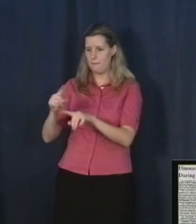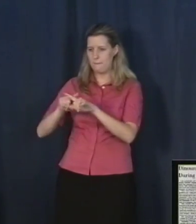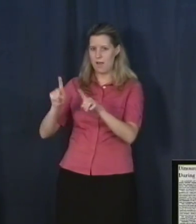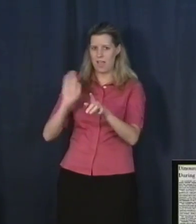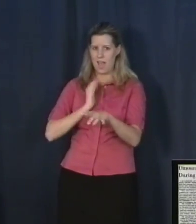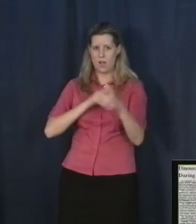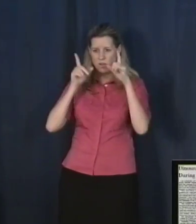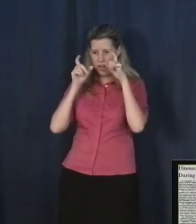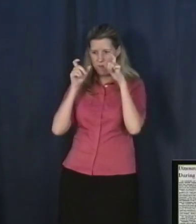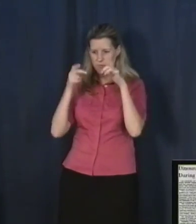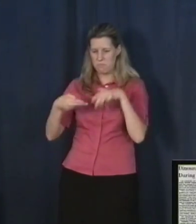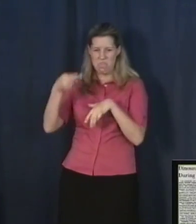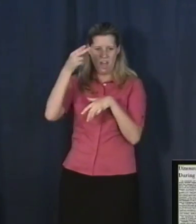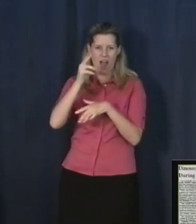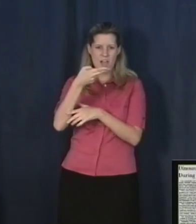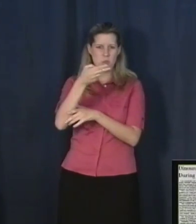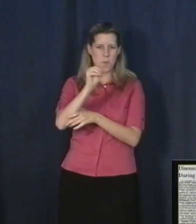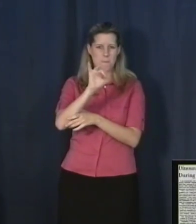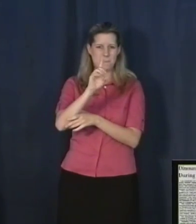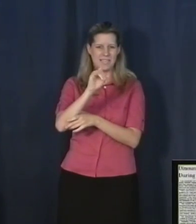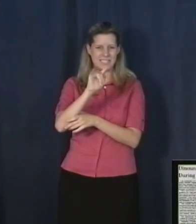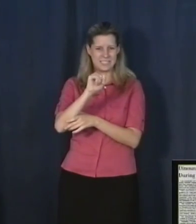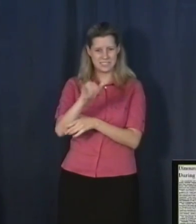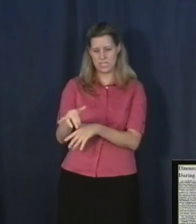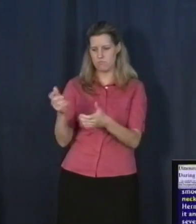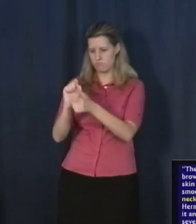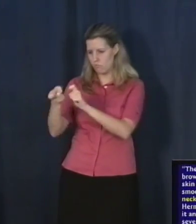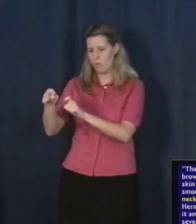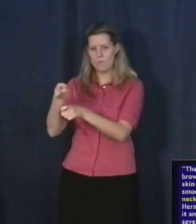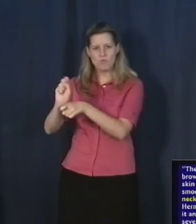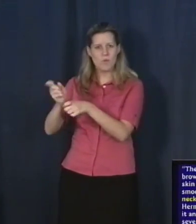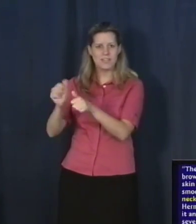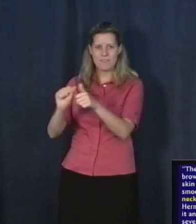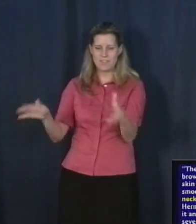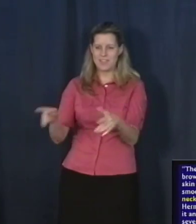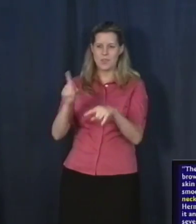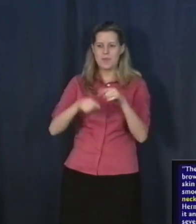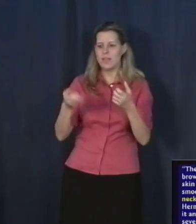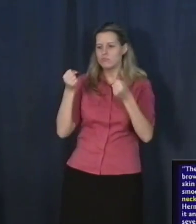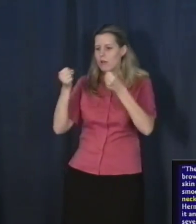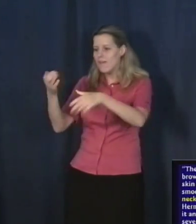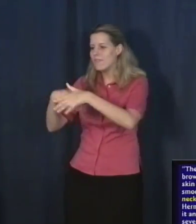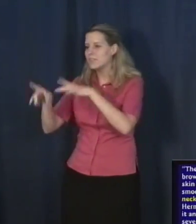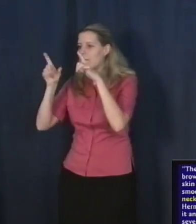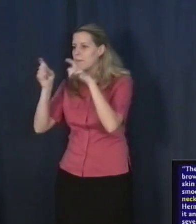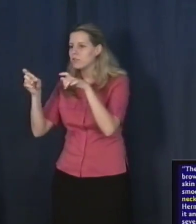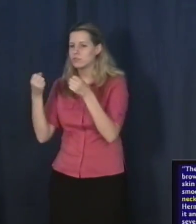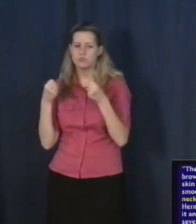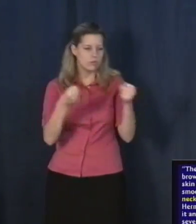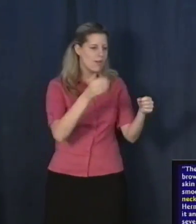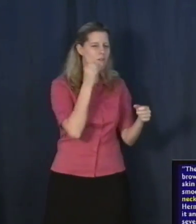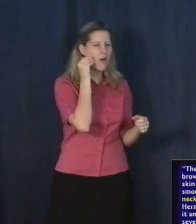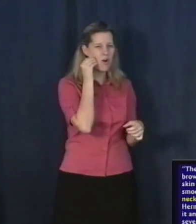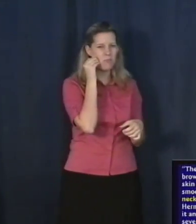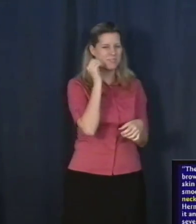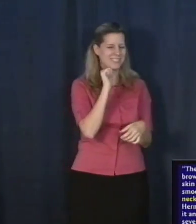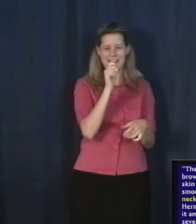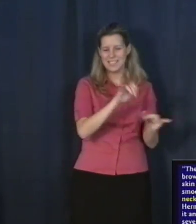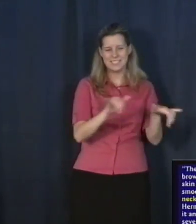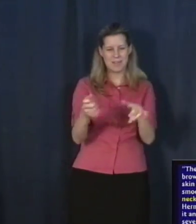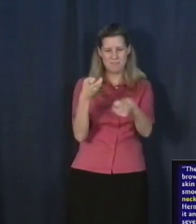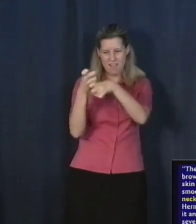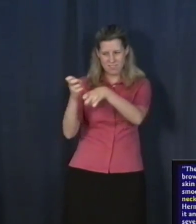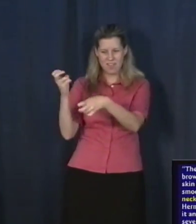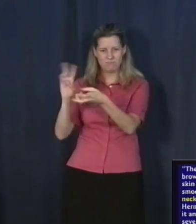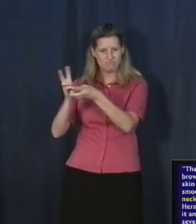cameras malfunctioned because of the high humidity. It ruined everything. It's not like you just drive in, take a picture, and drive home, okay? It's just not the same, right? It's a little tough conditions